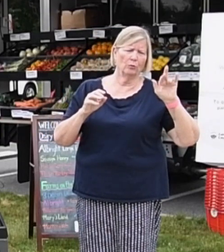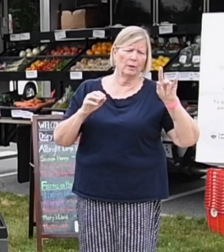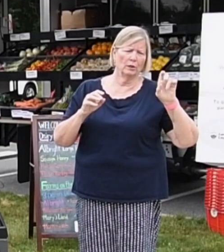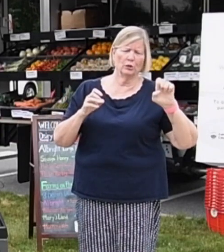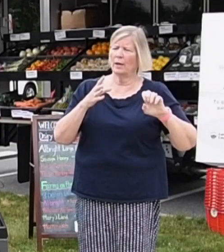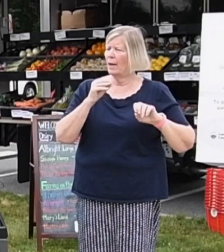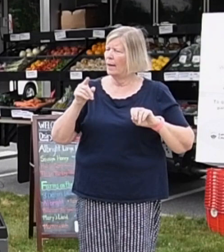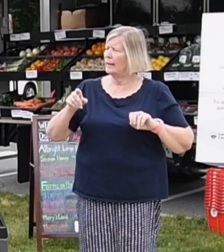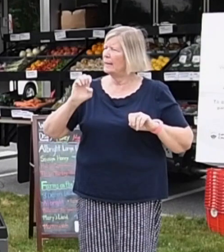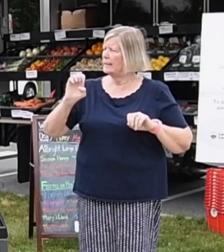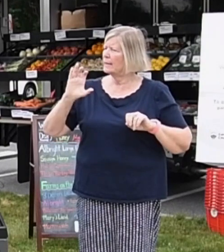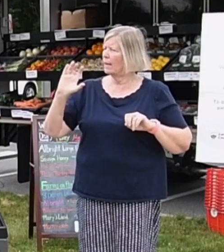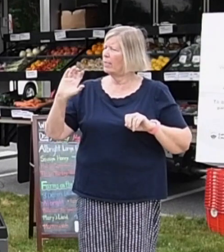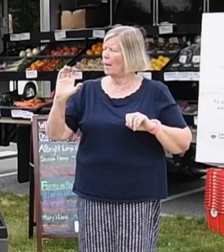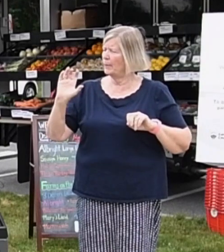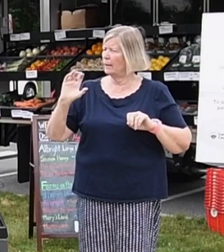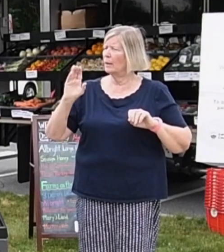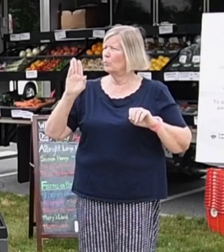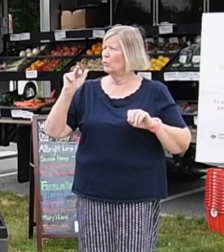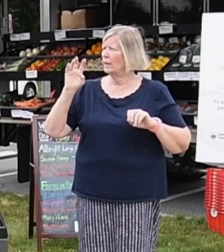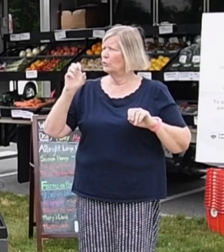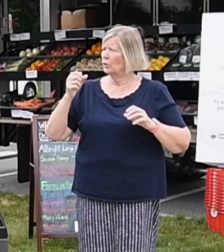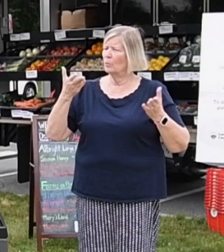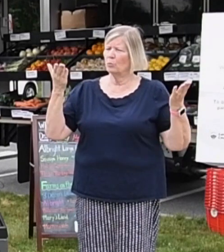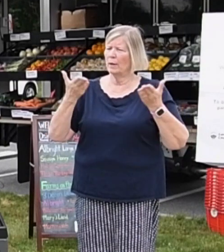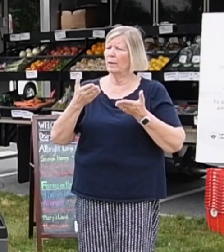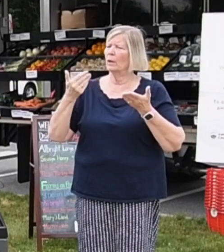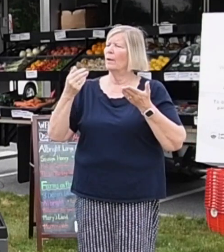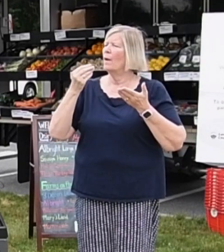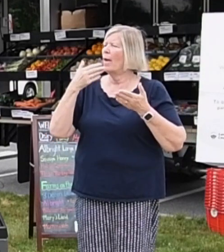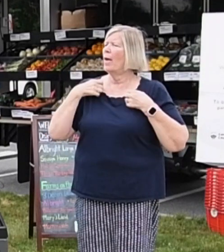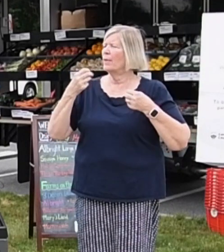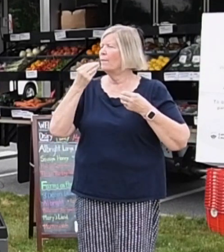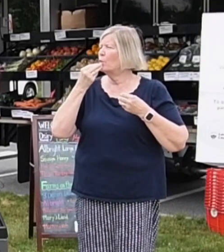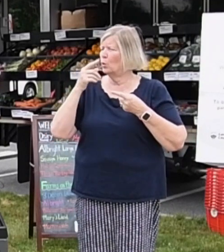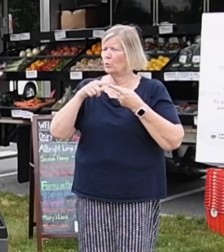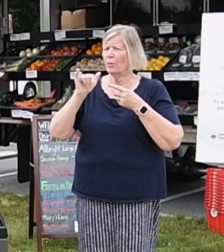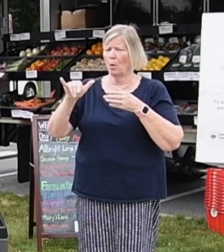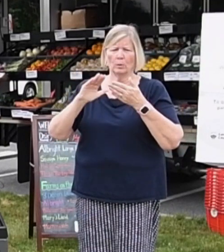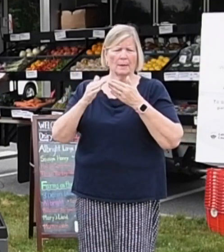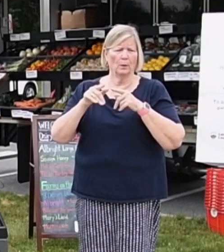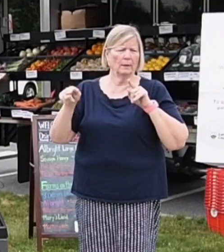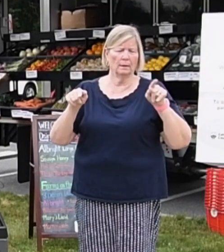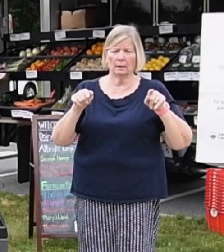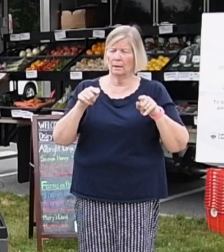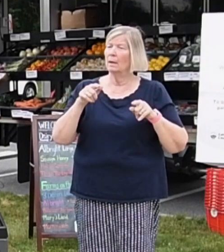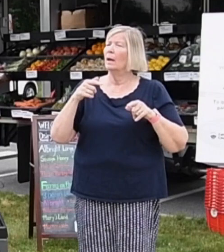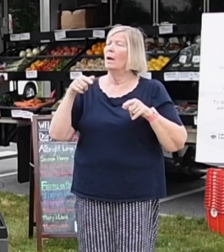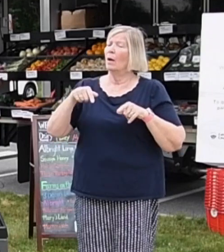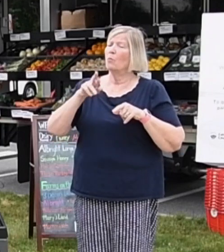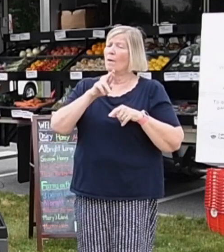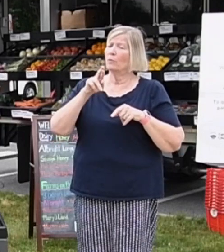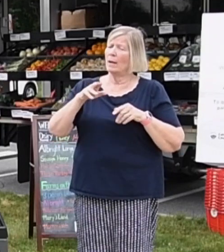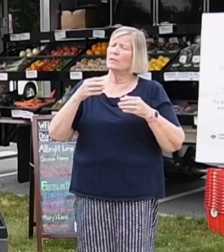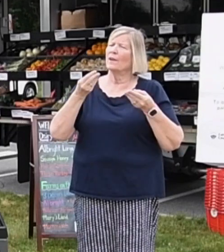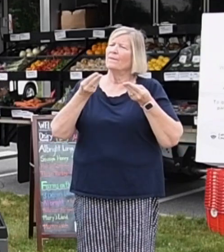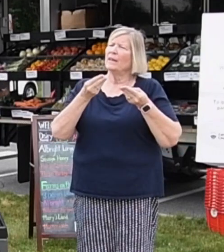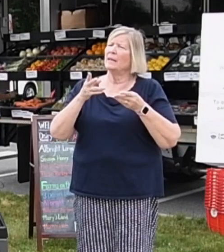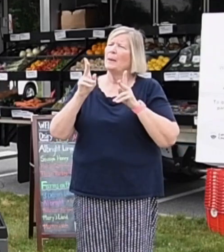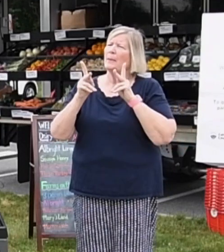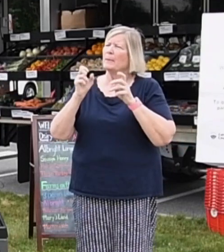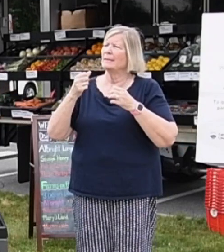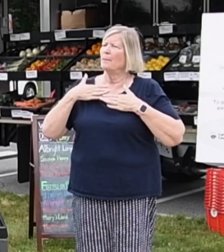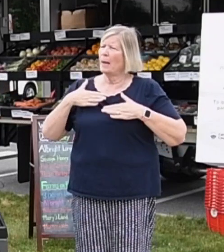new opportunity for healthy food to these communities. While Roving Radish feeds people's bodies, we invite people